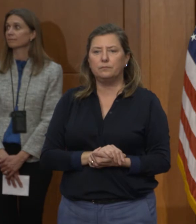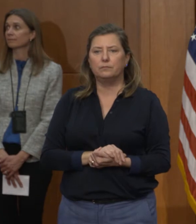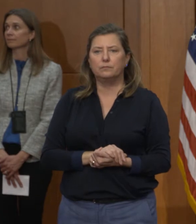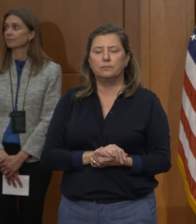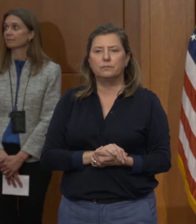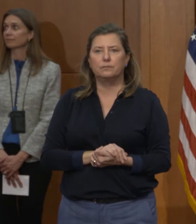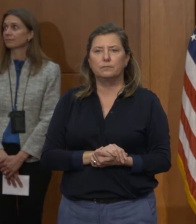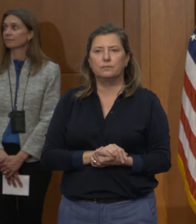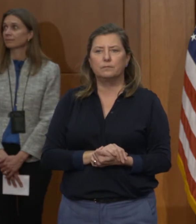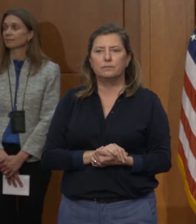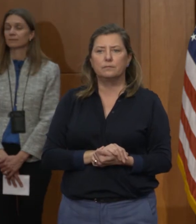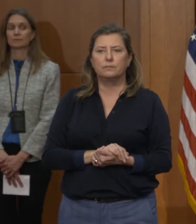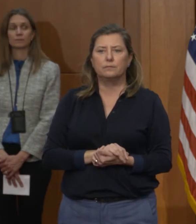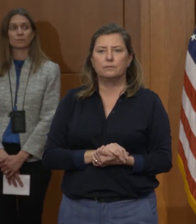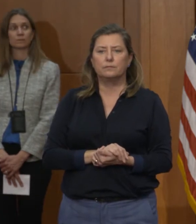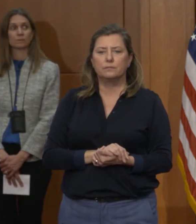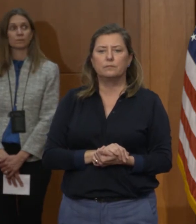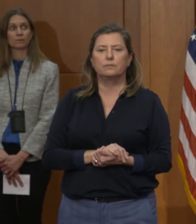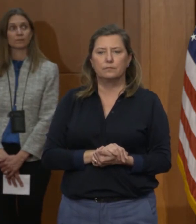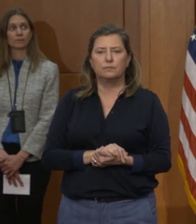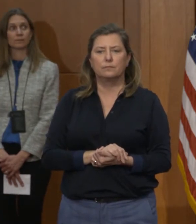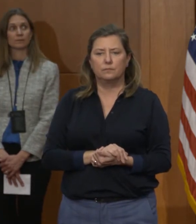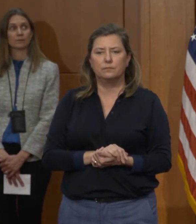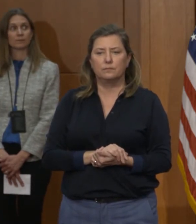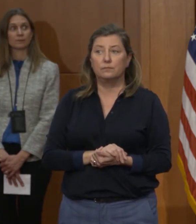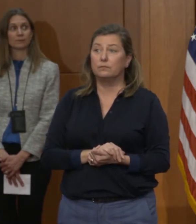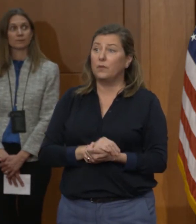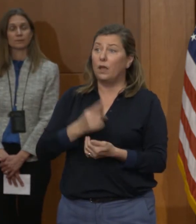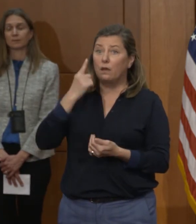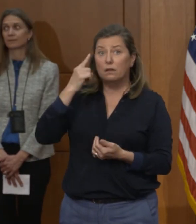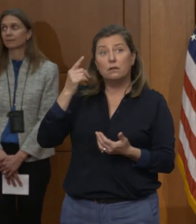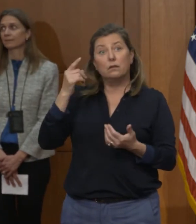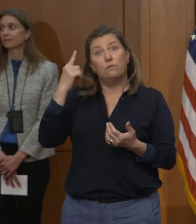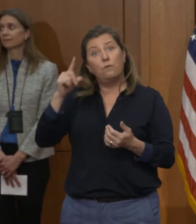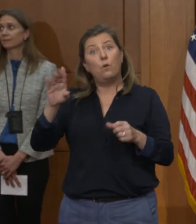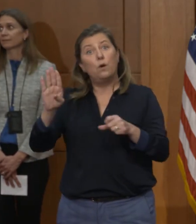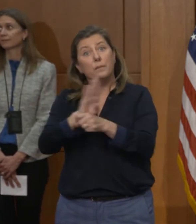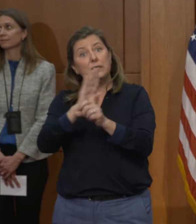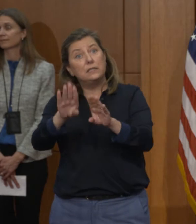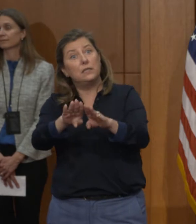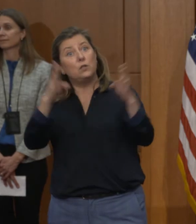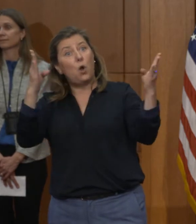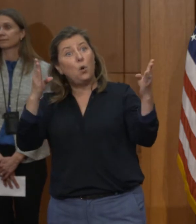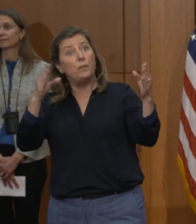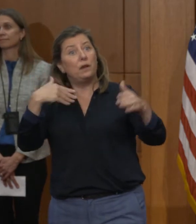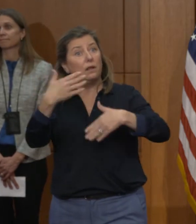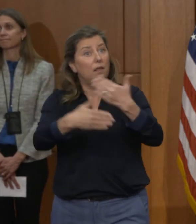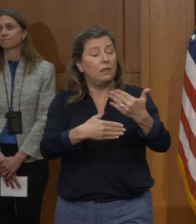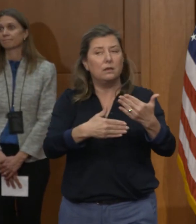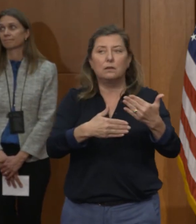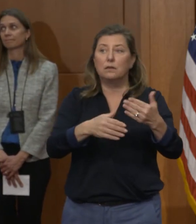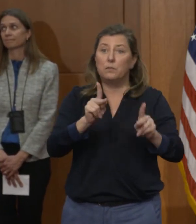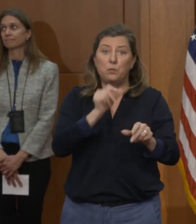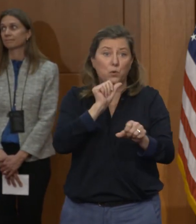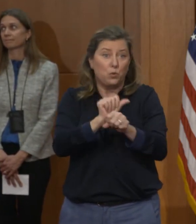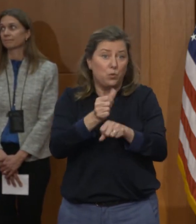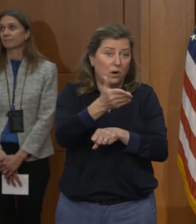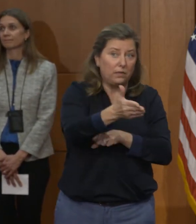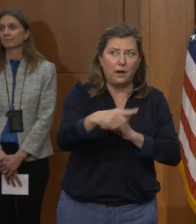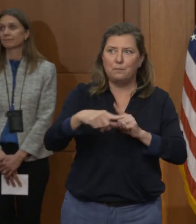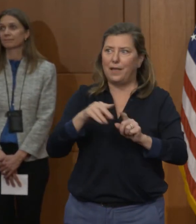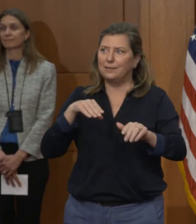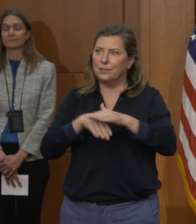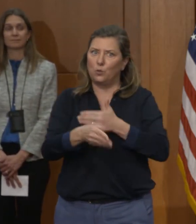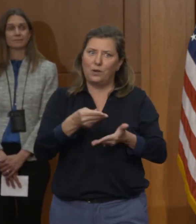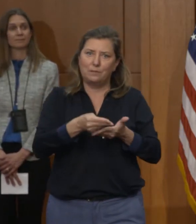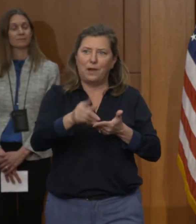For business to resume, both customers and employees must feel safe. To create our